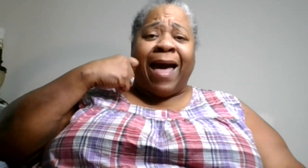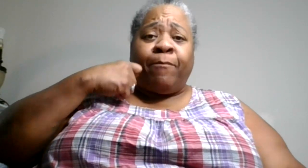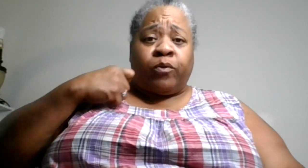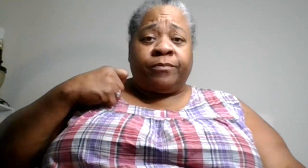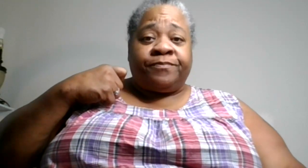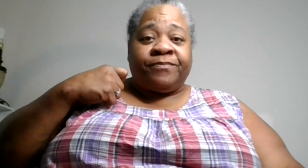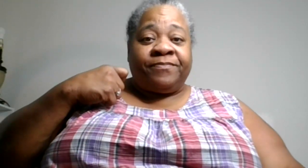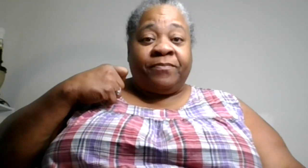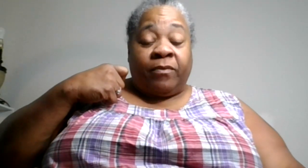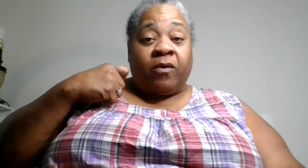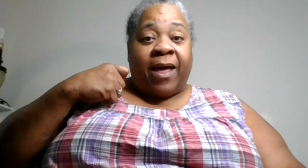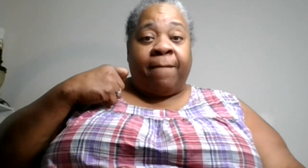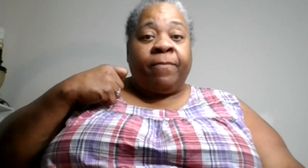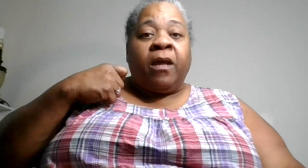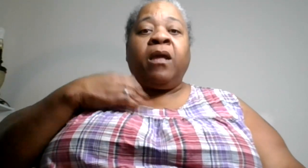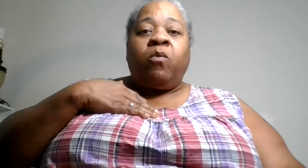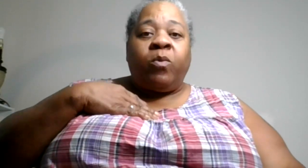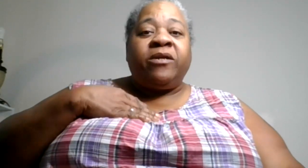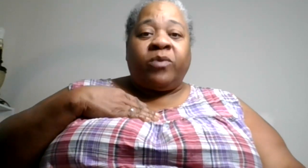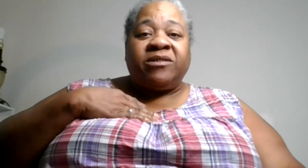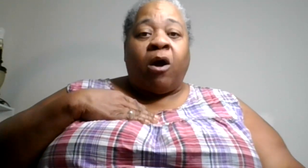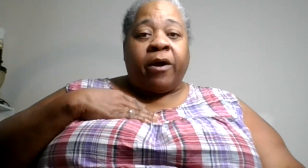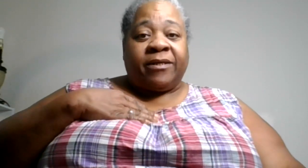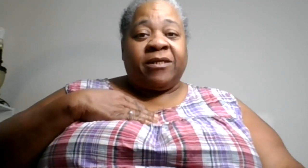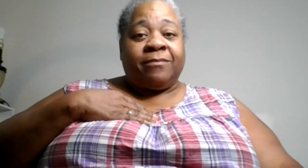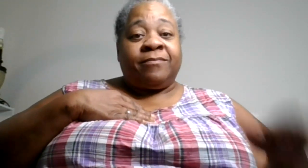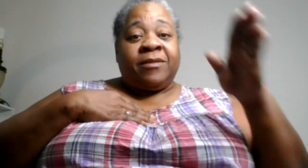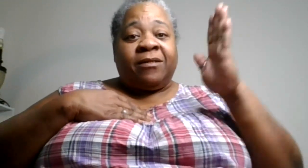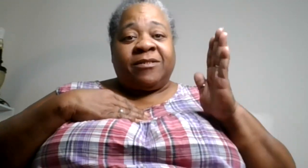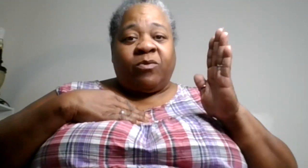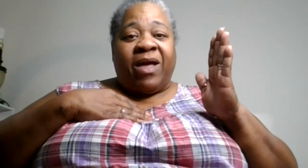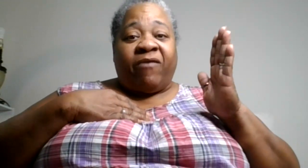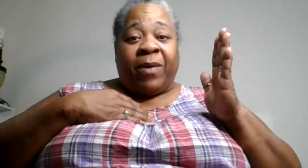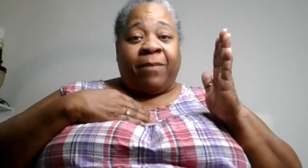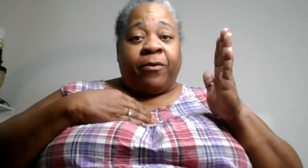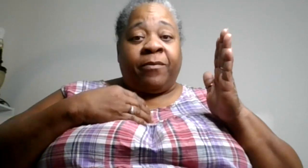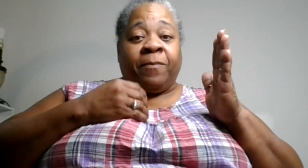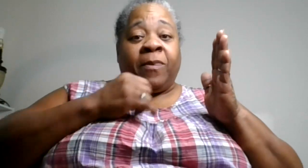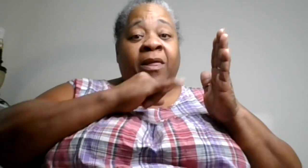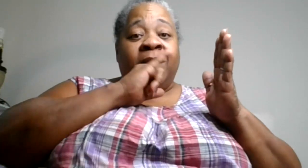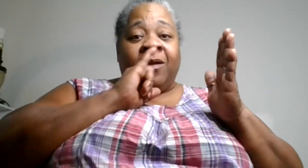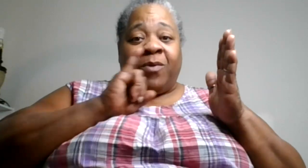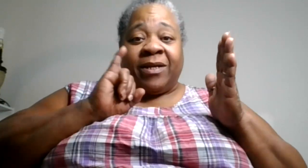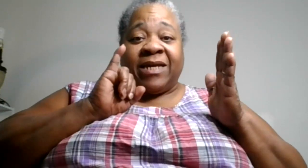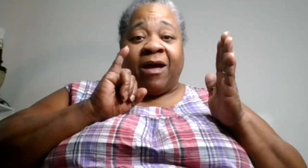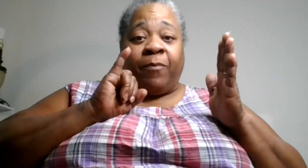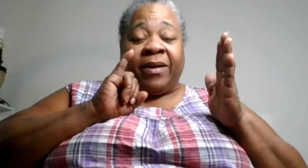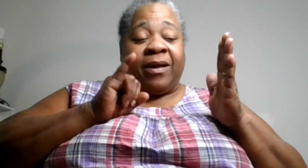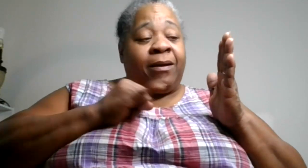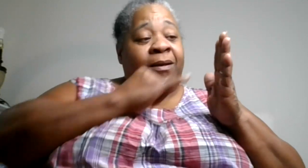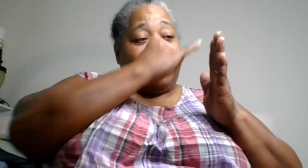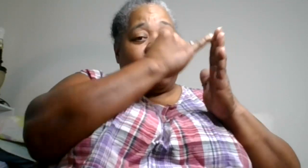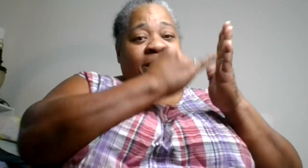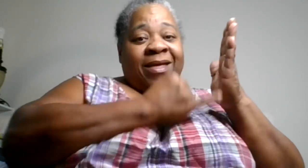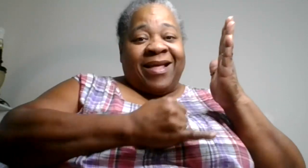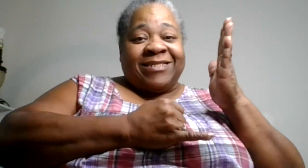Apple. Okay? And what we do is art. So we have our paper. We're going to take our pinky and just